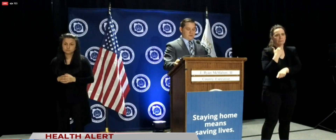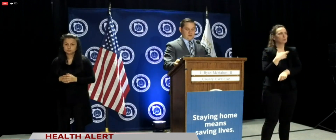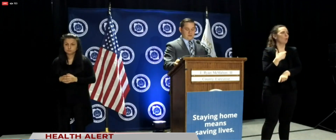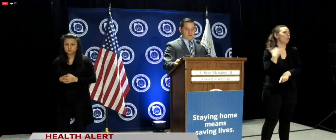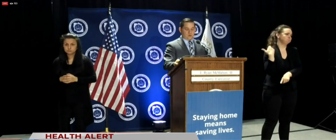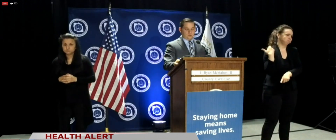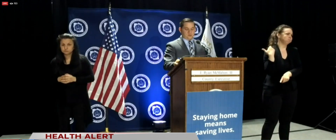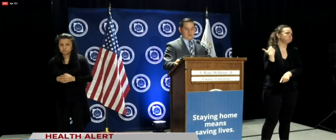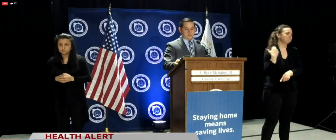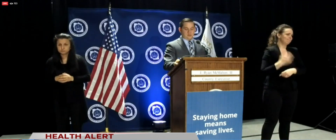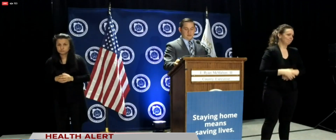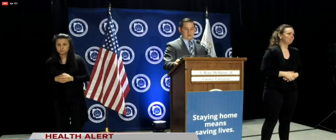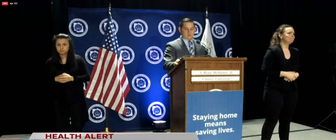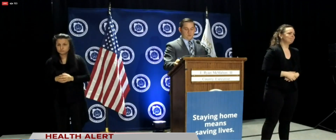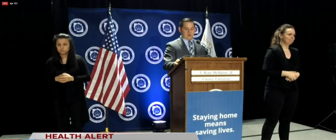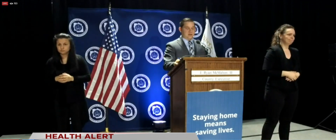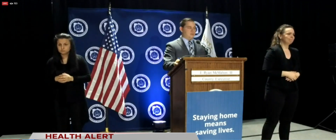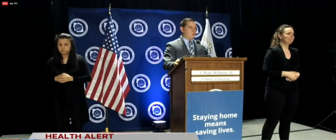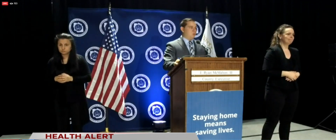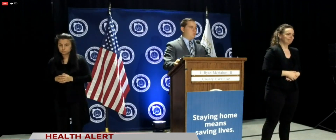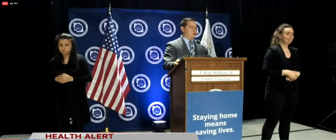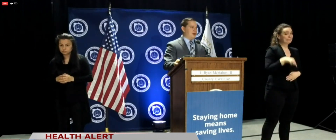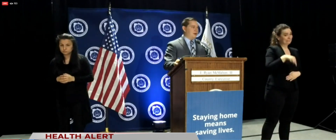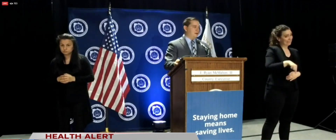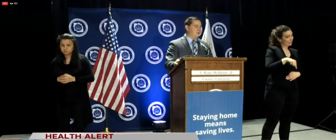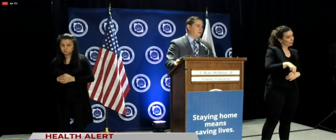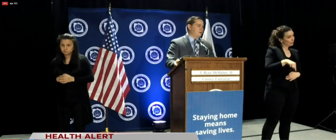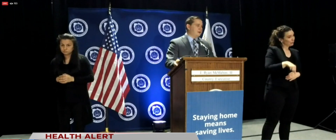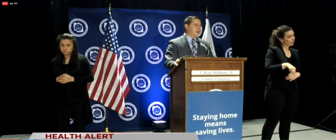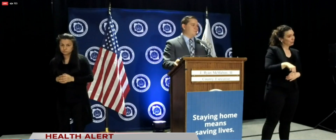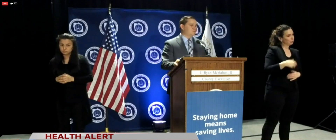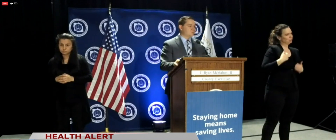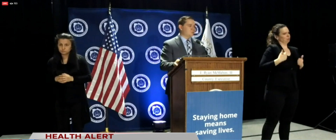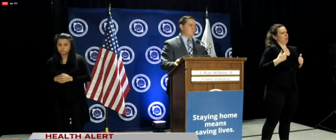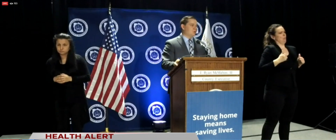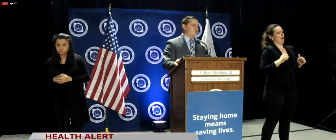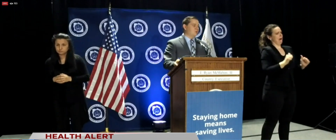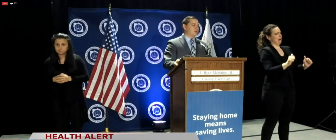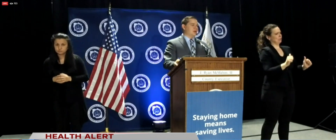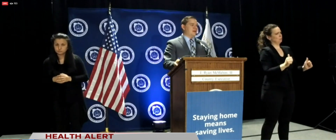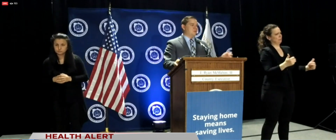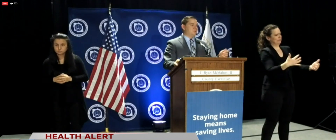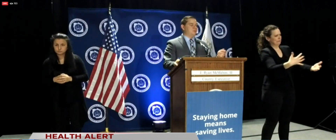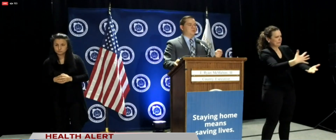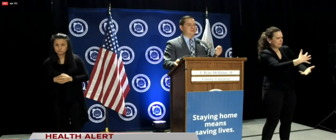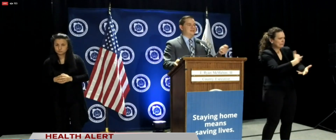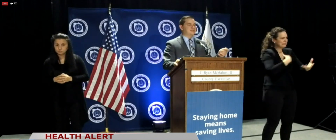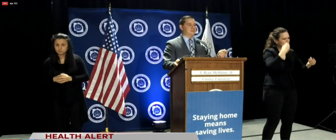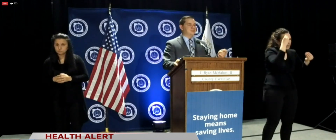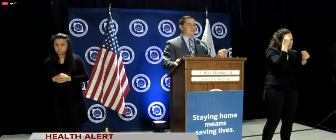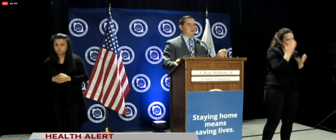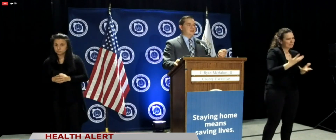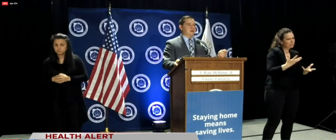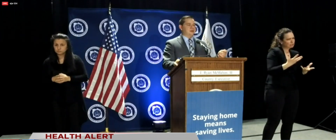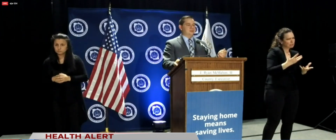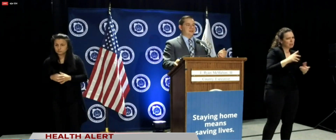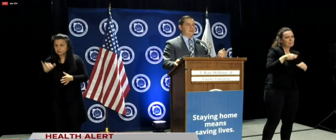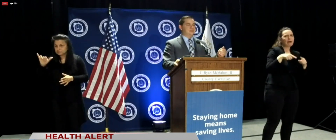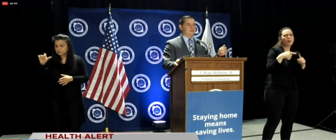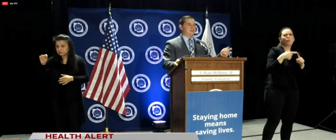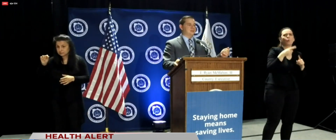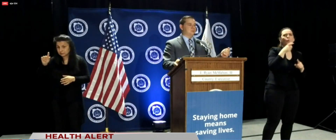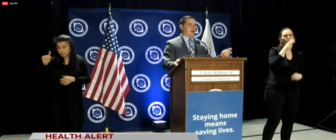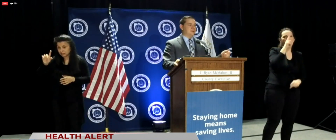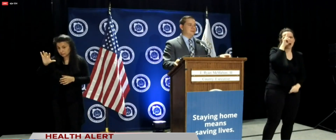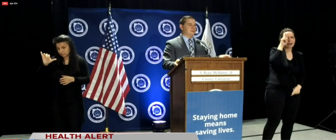we don't see. We're trying to get more and more data. When you're looking at when people were tested in